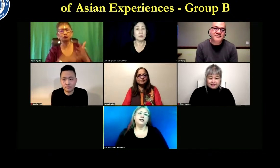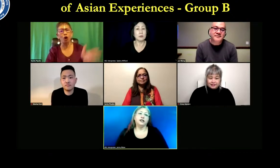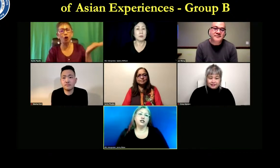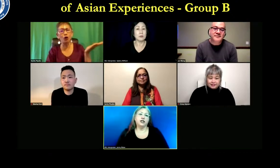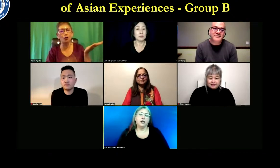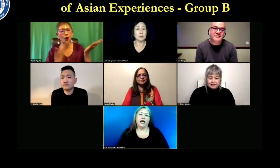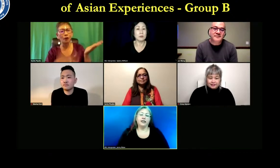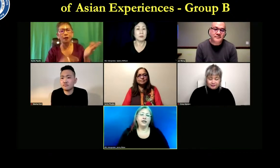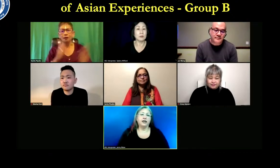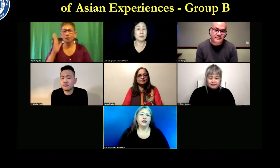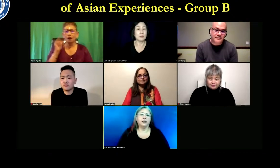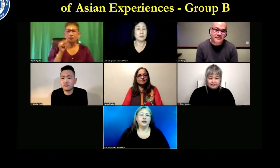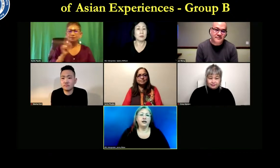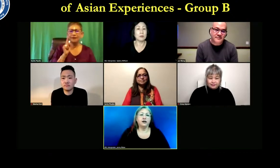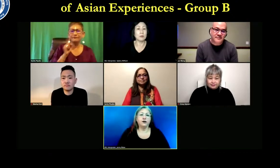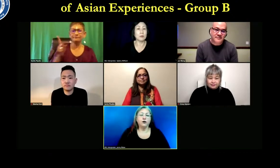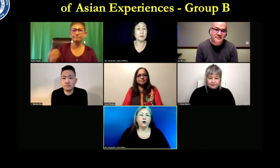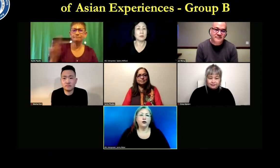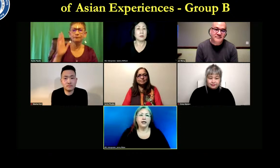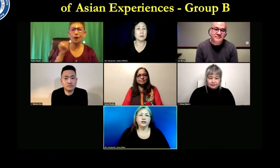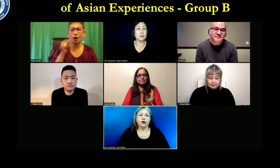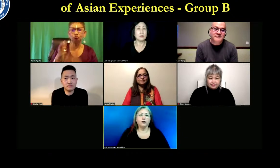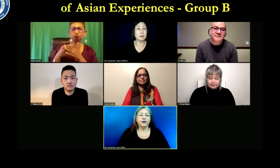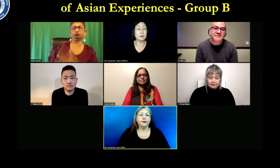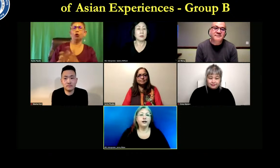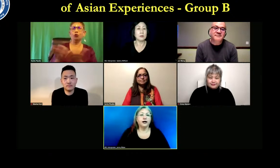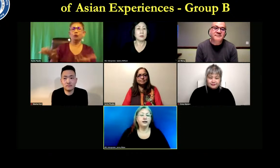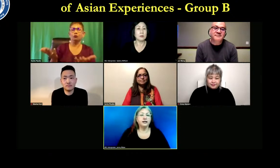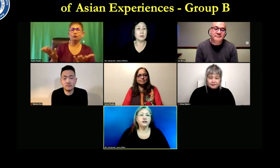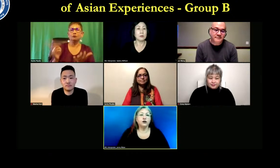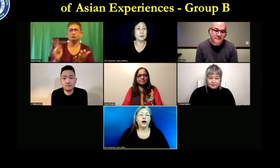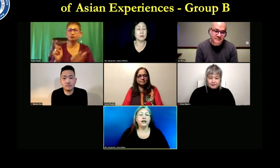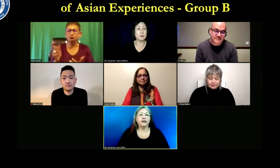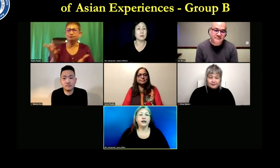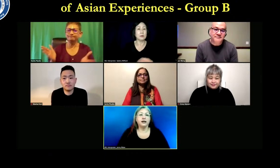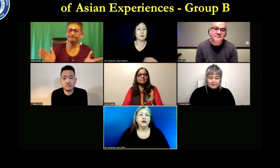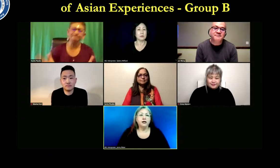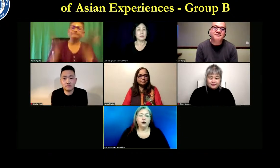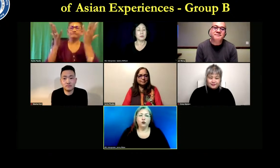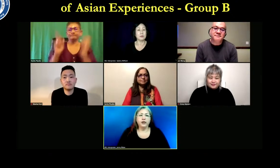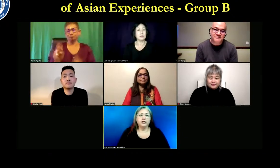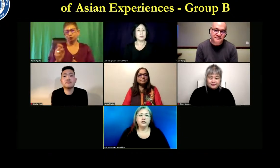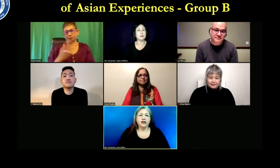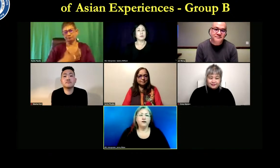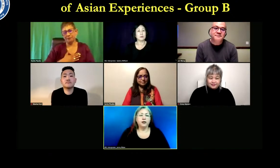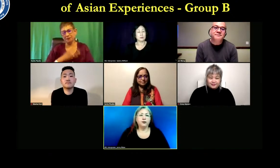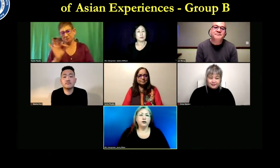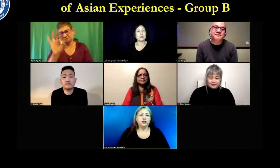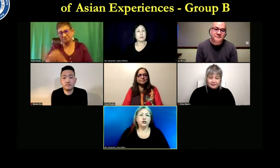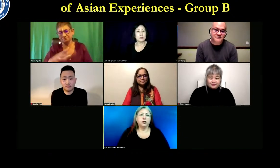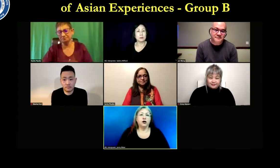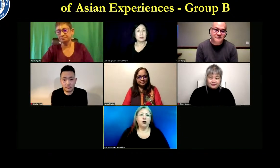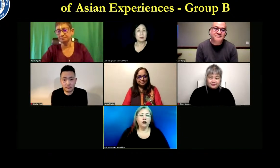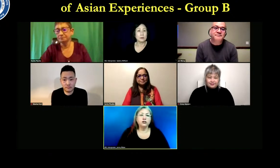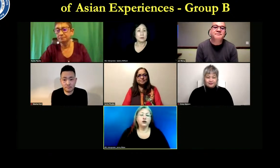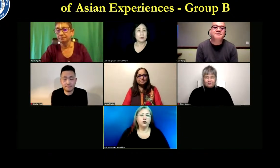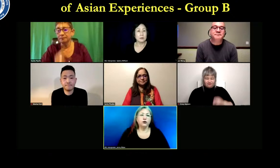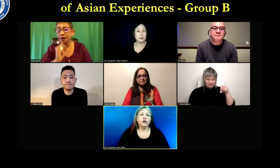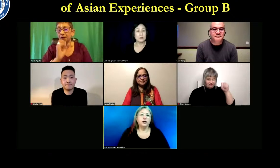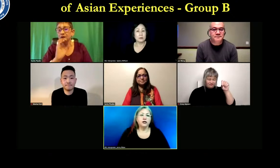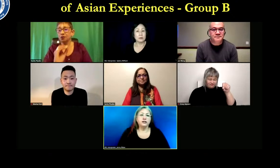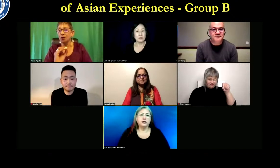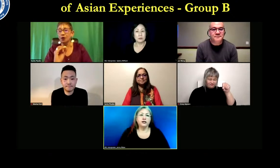have a discussion. I think the hearing world has already begun this. So I think we as deaf people should